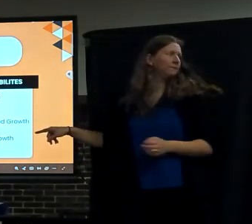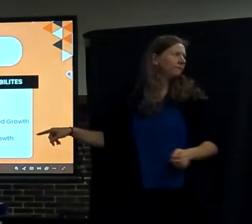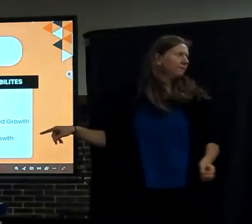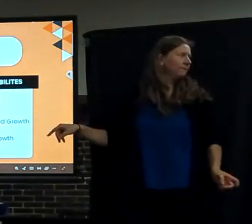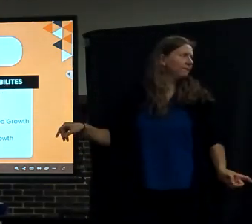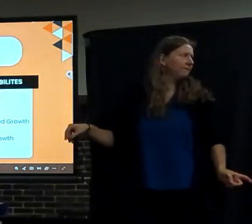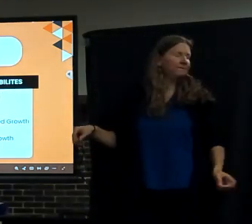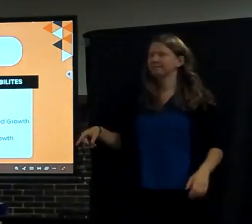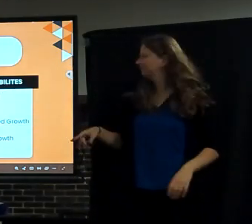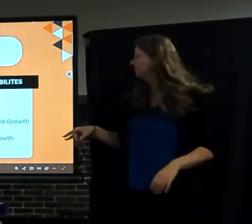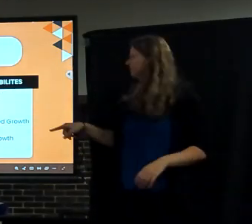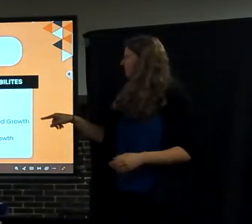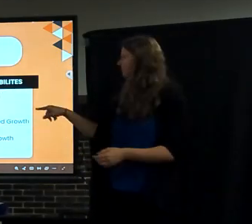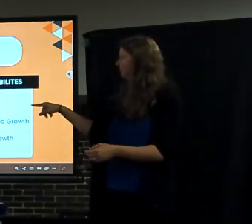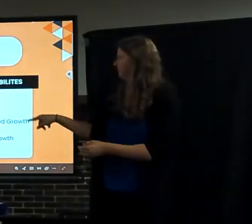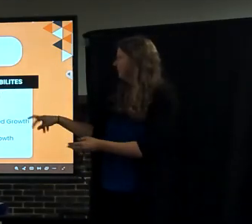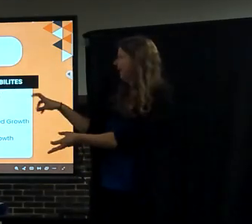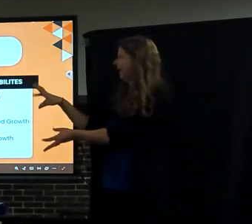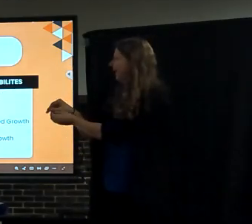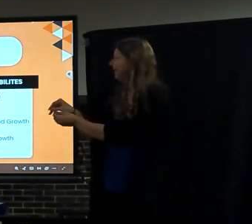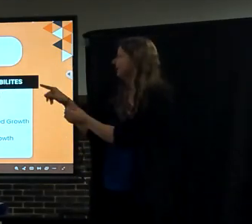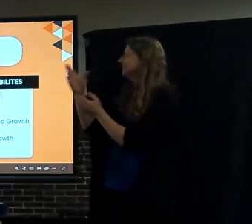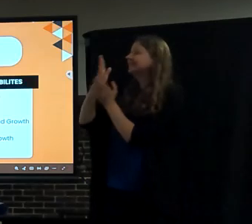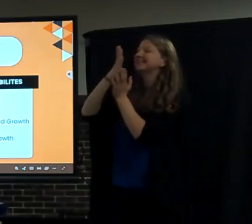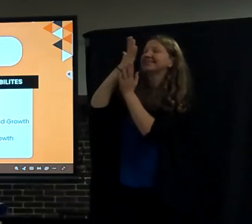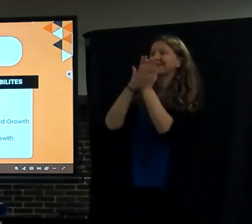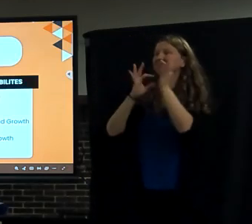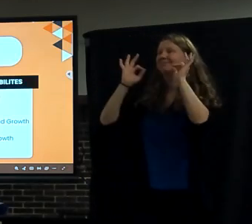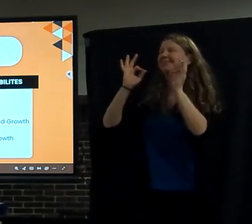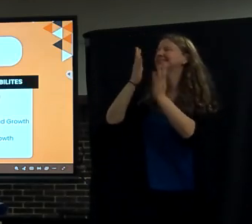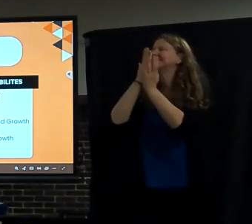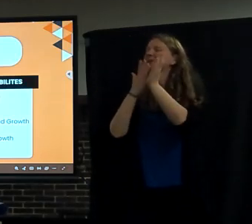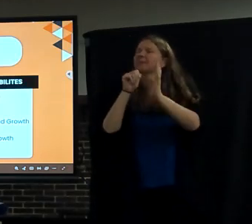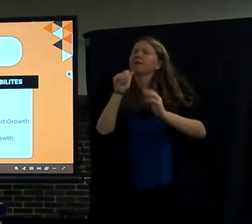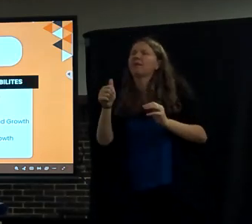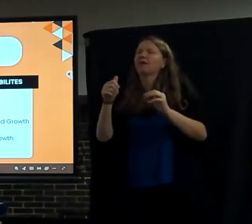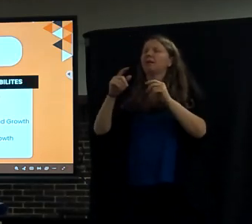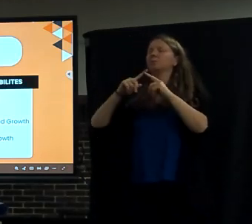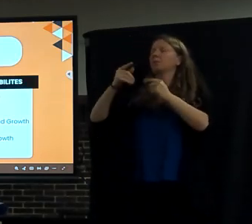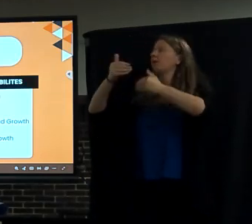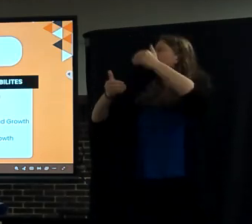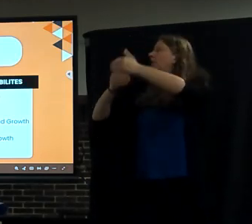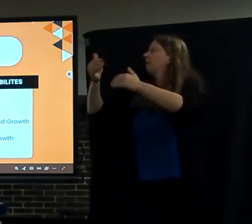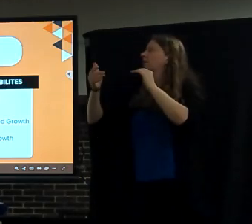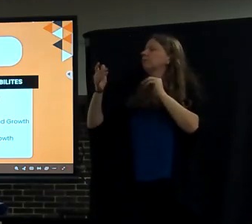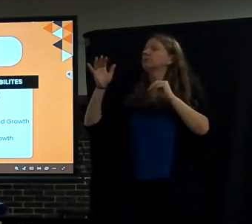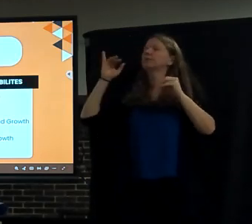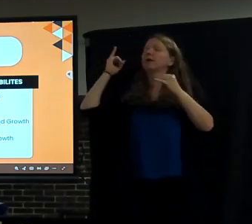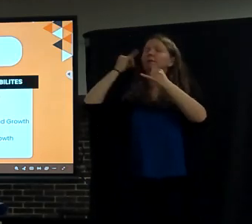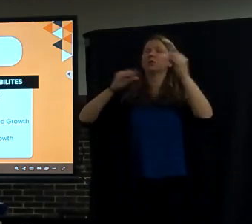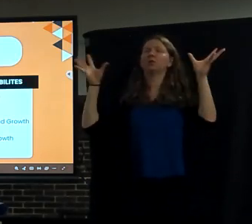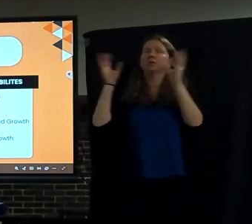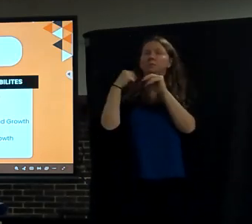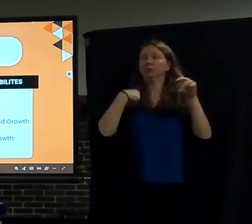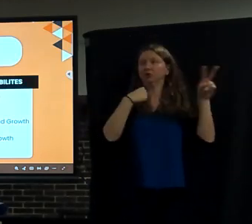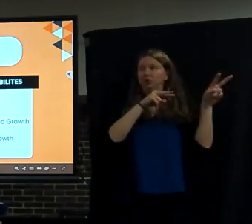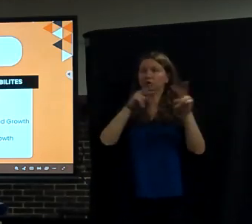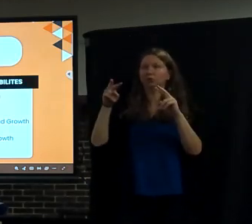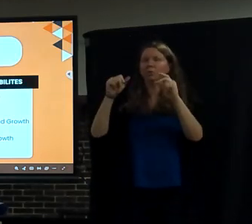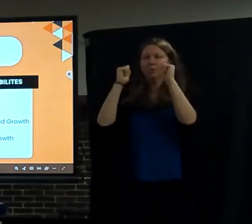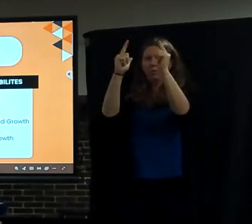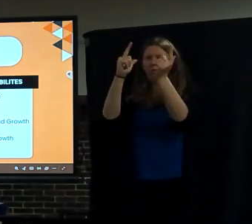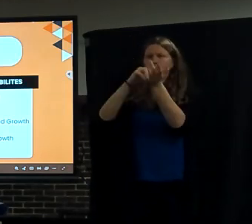So we had 5 students total in this particular cohort. And in this cohort, we had some that met their growth and some did